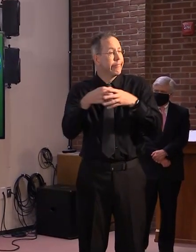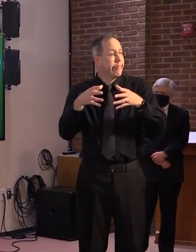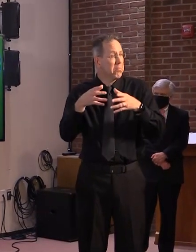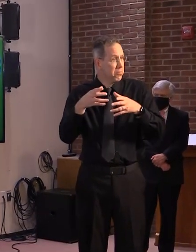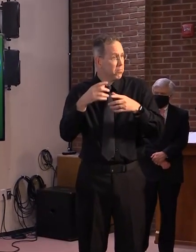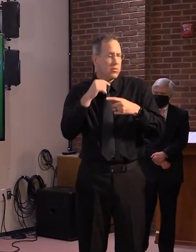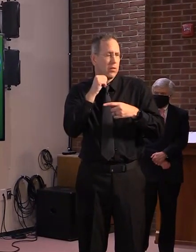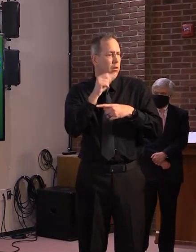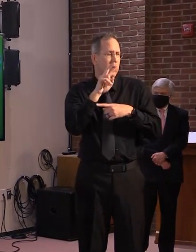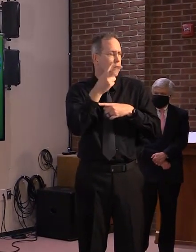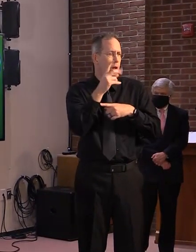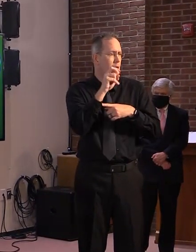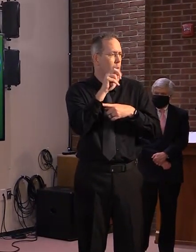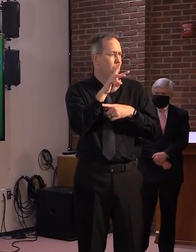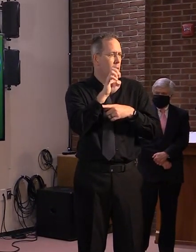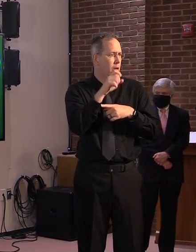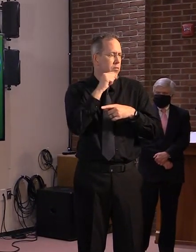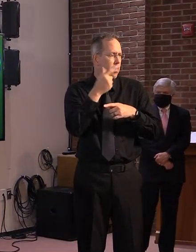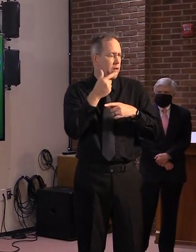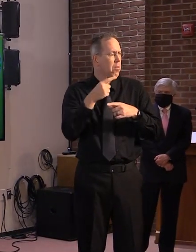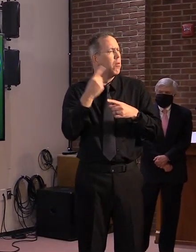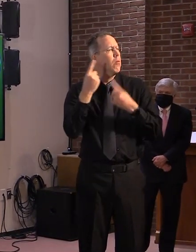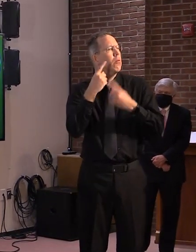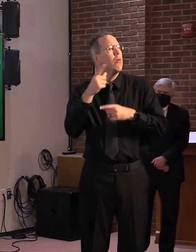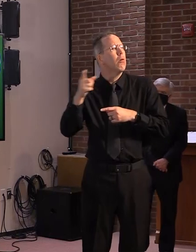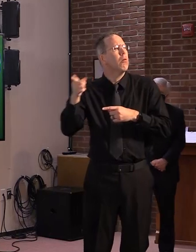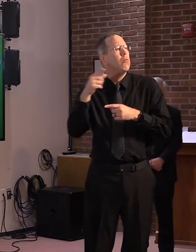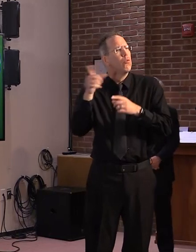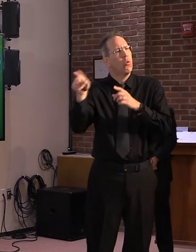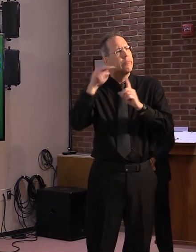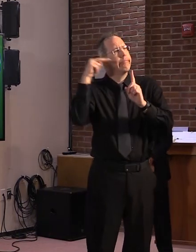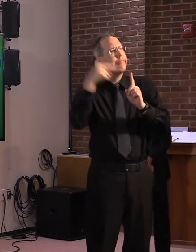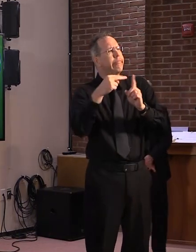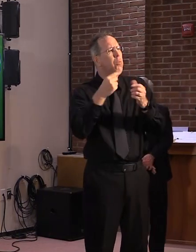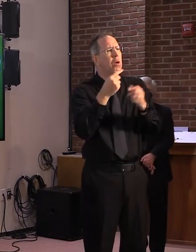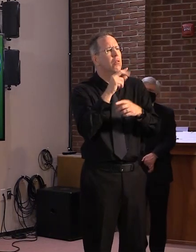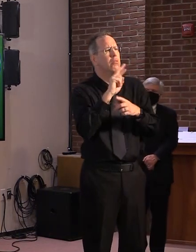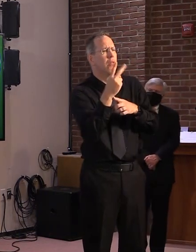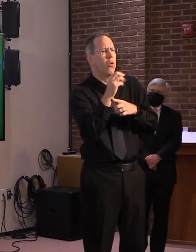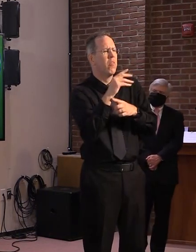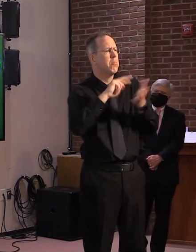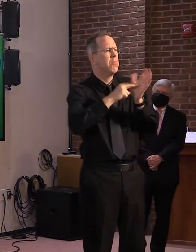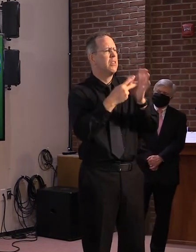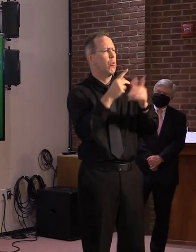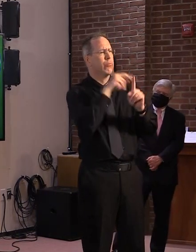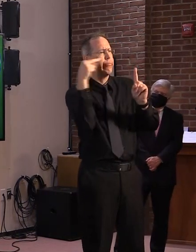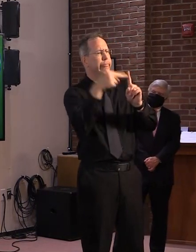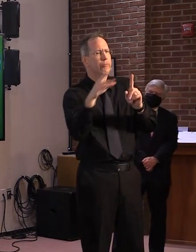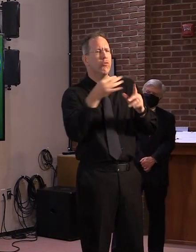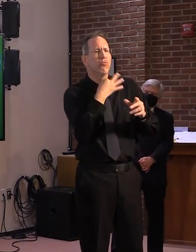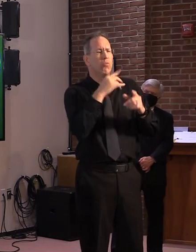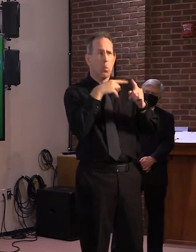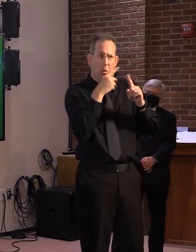number. Sure, thank you. To me, a second wave would look like a more sustained